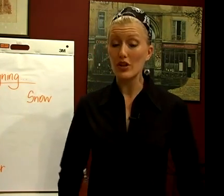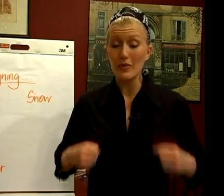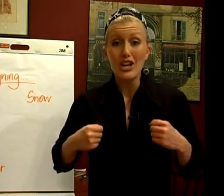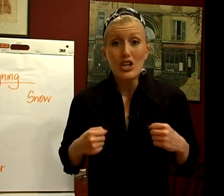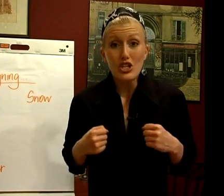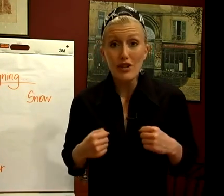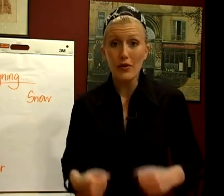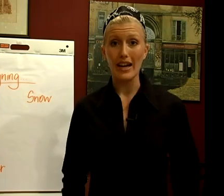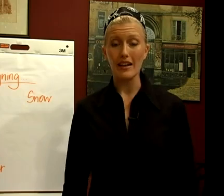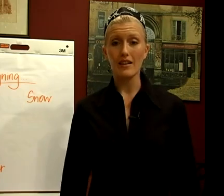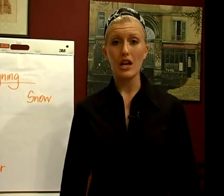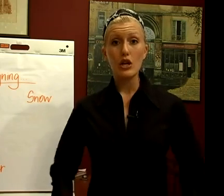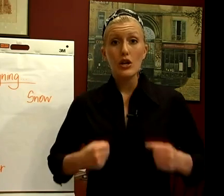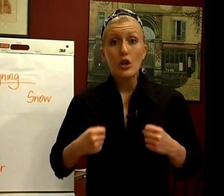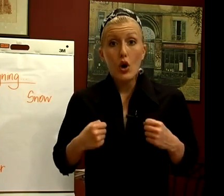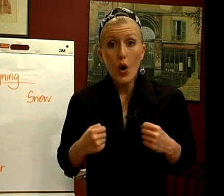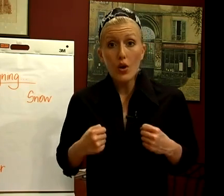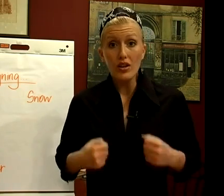be shivering. Cold,